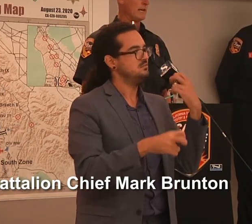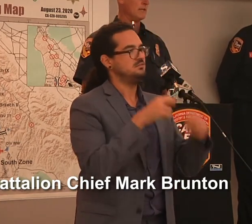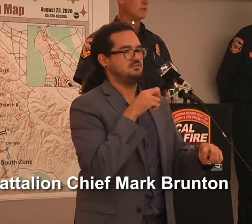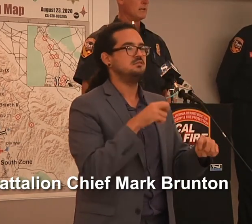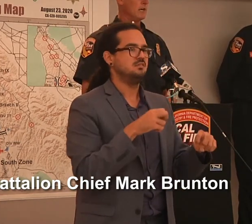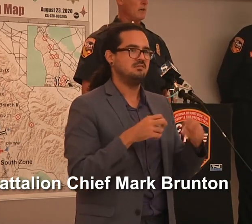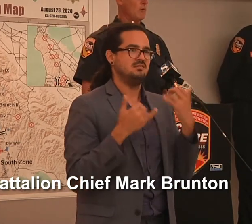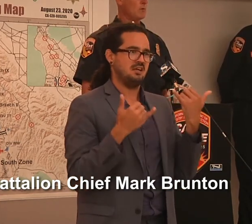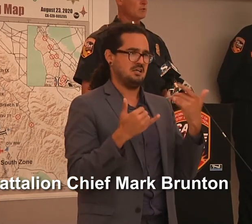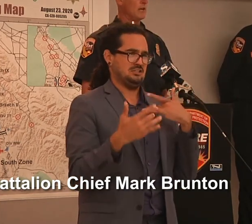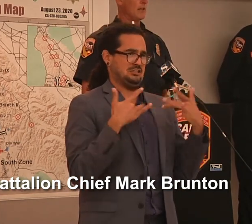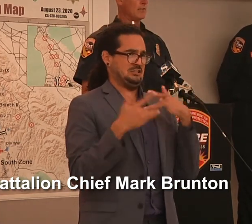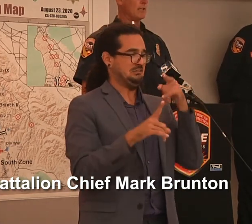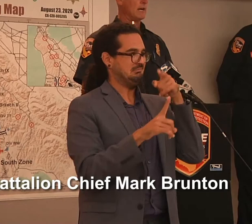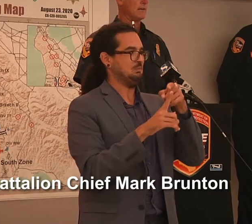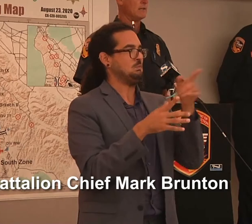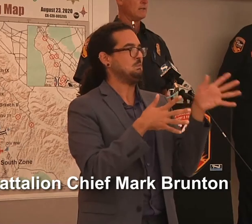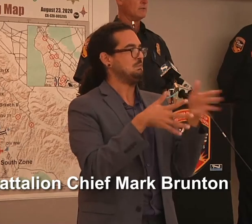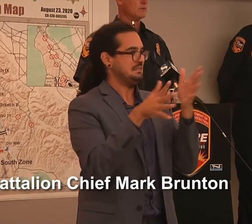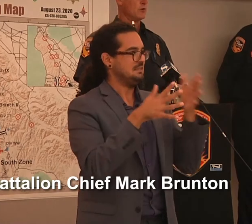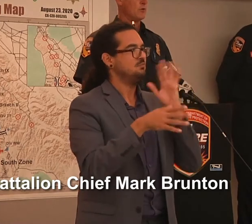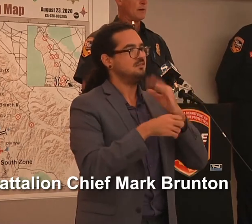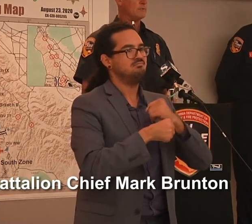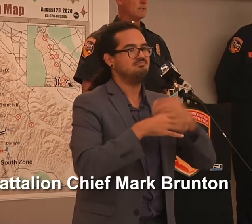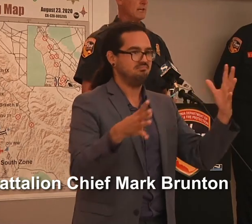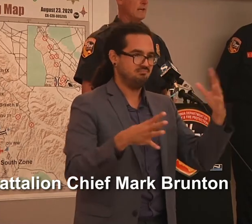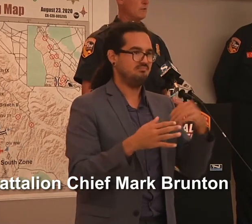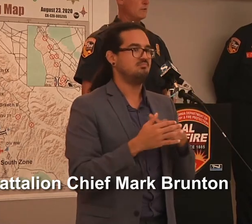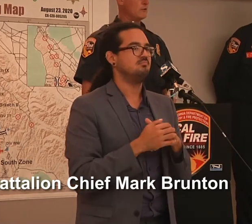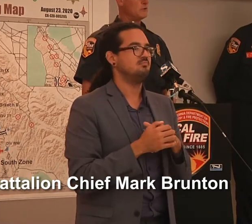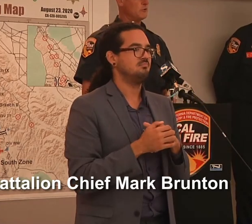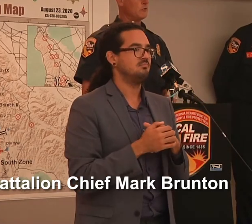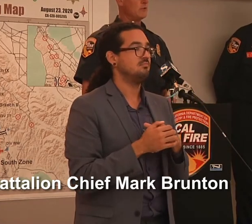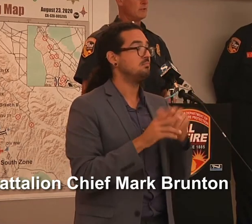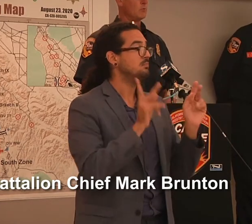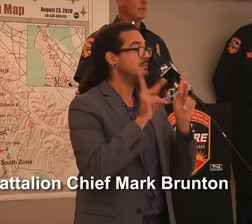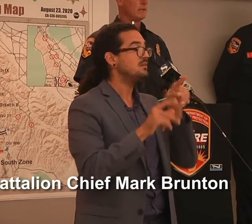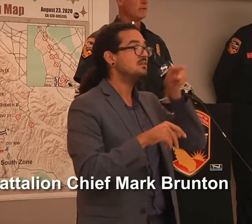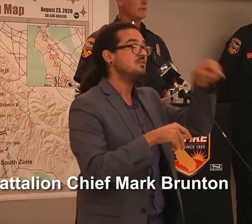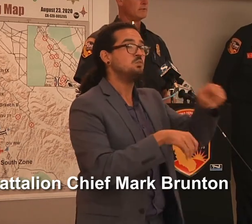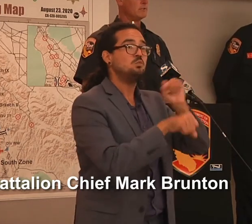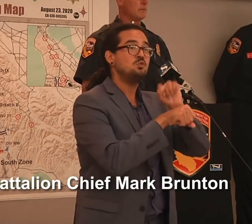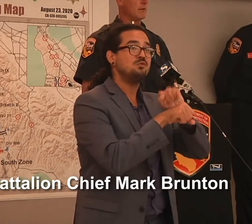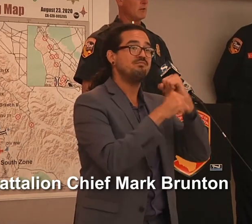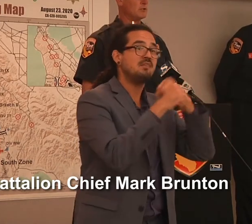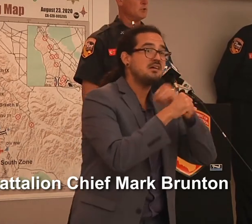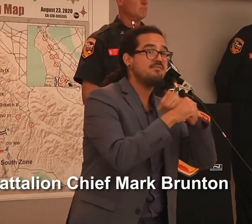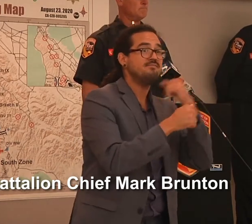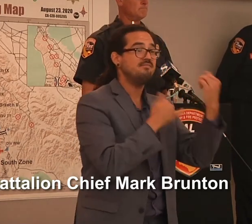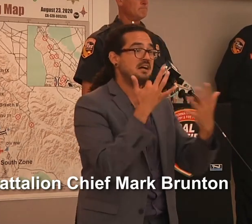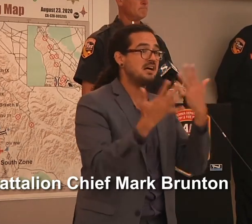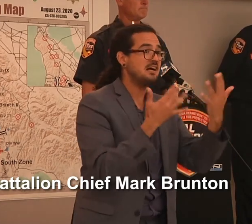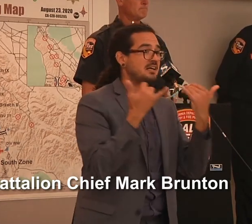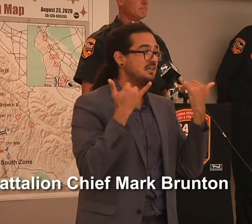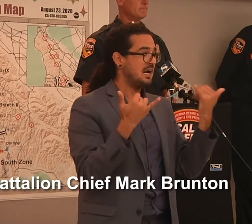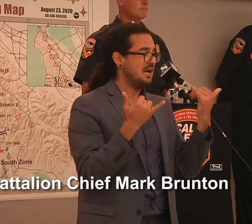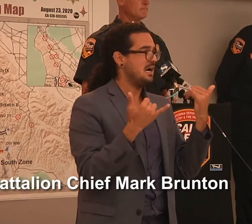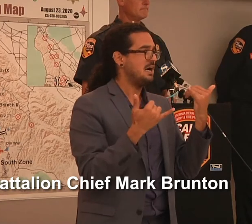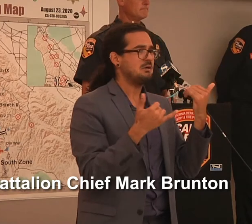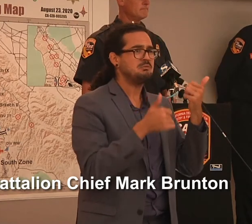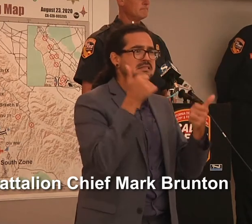as well as our personnel out in the line. So I would say out of the two, the wind is the bigger issue.